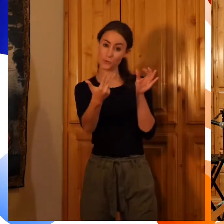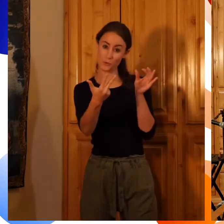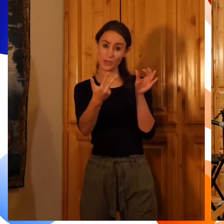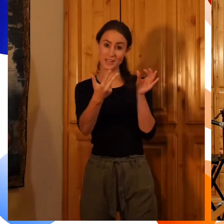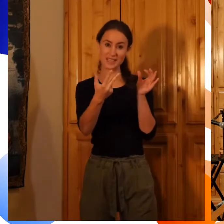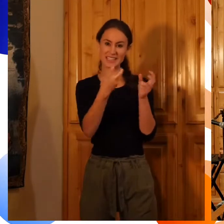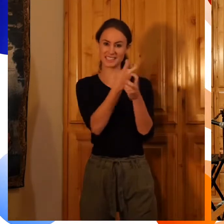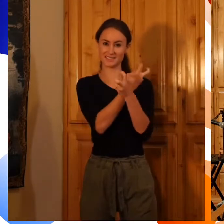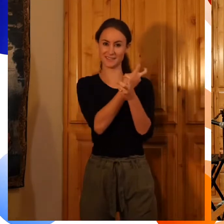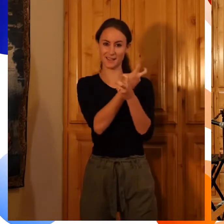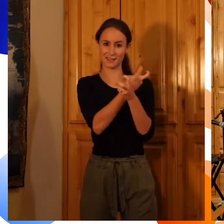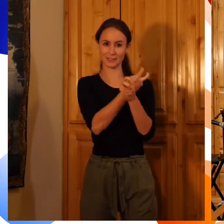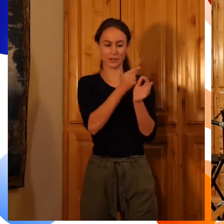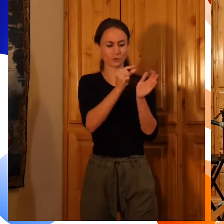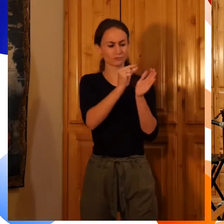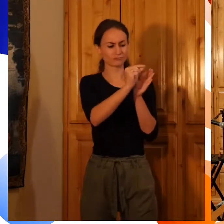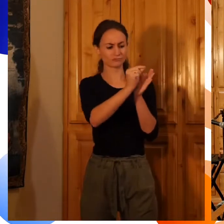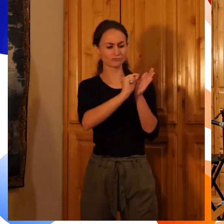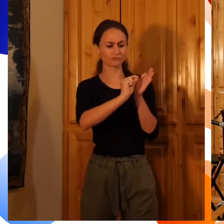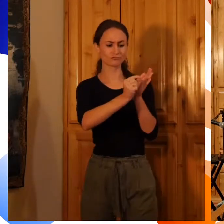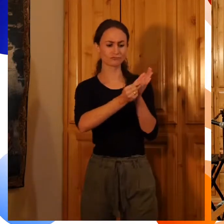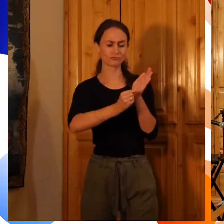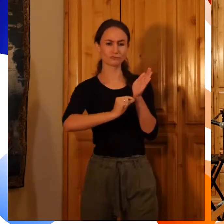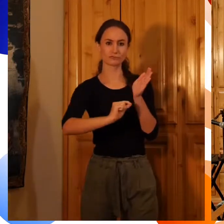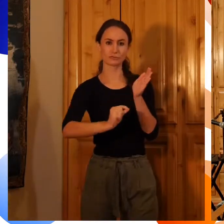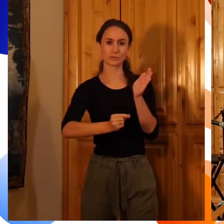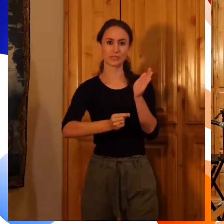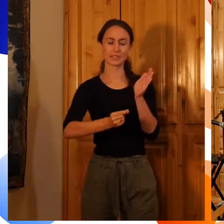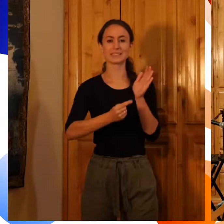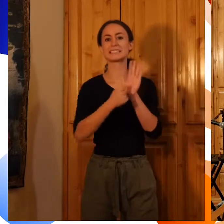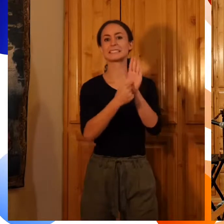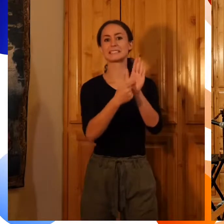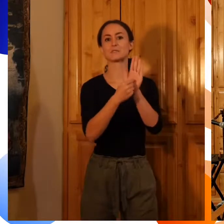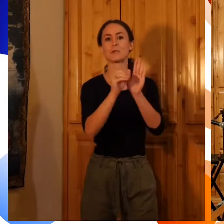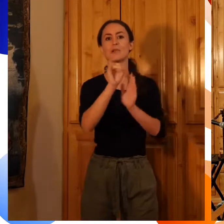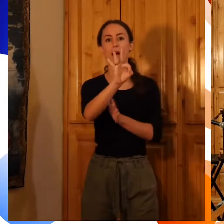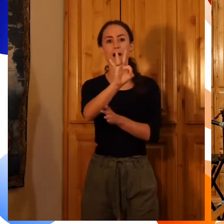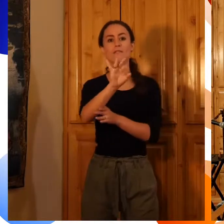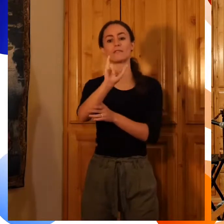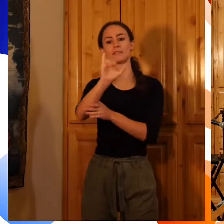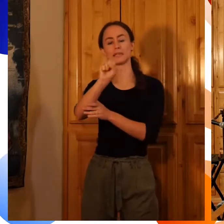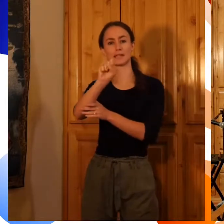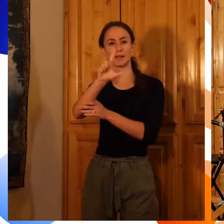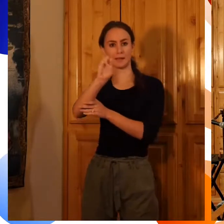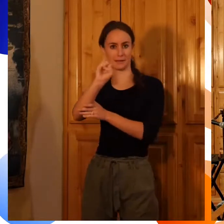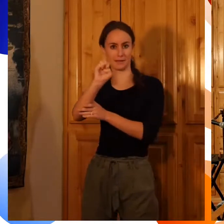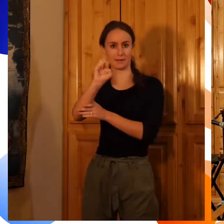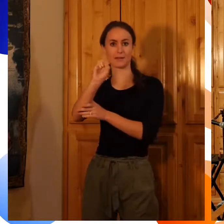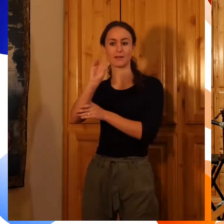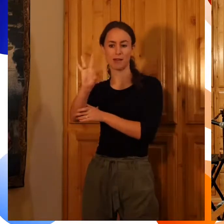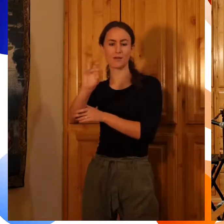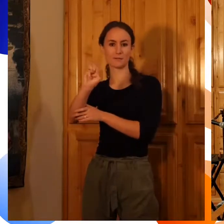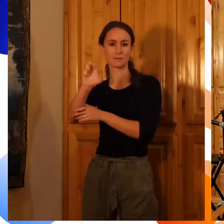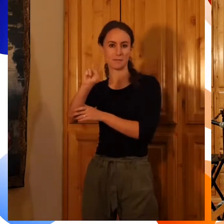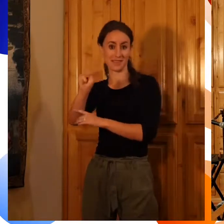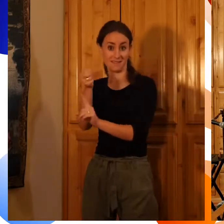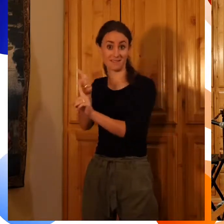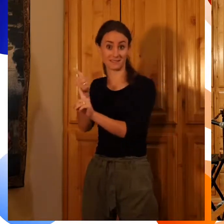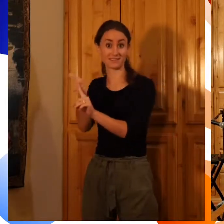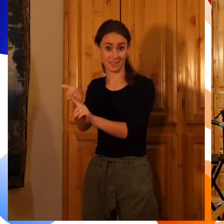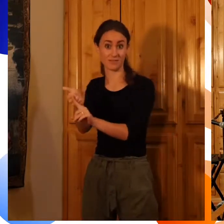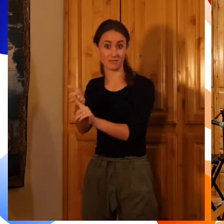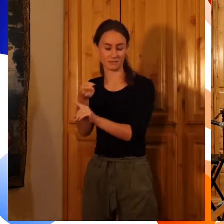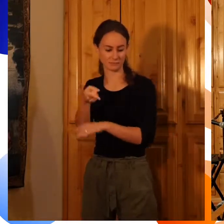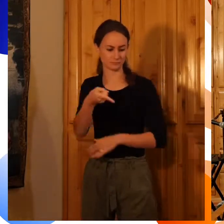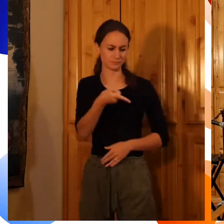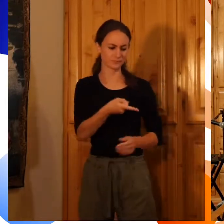cap, the very symbol of the Isle of Man to this day. It's on the flag. Look it up. And it was made of black wood, both rare